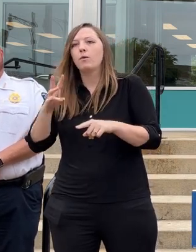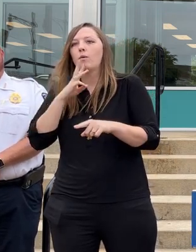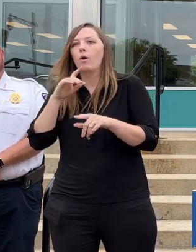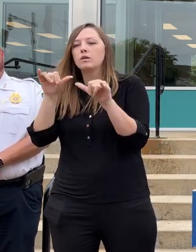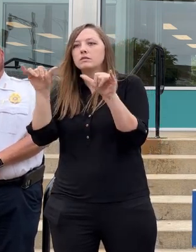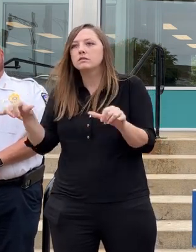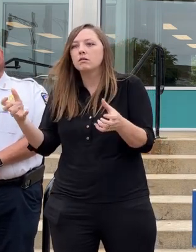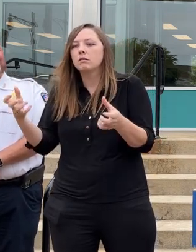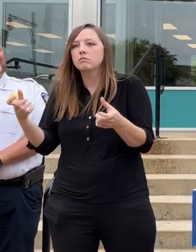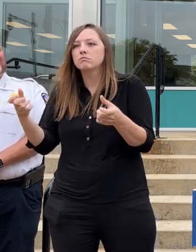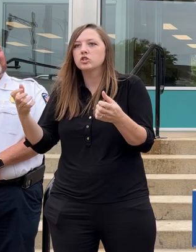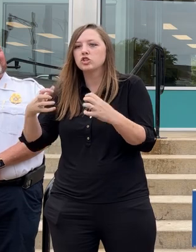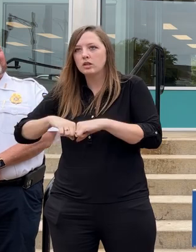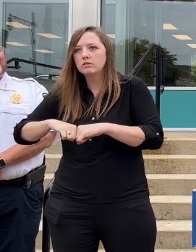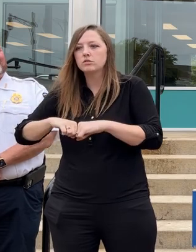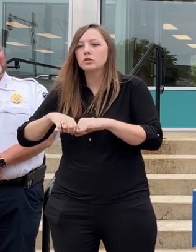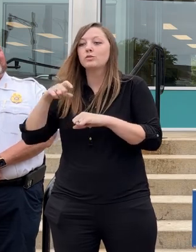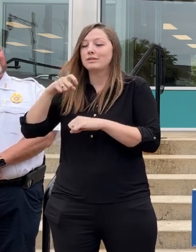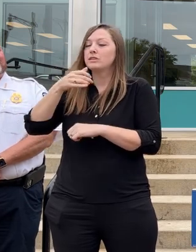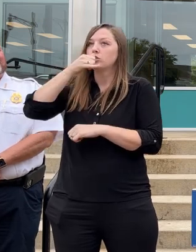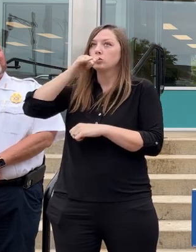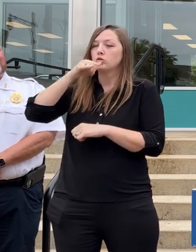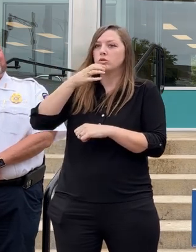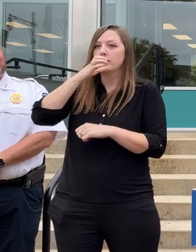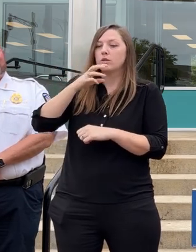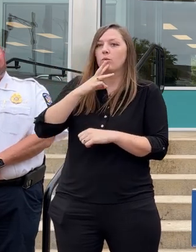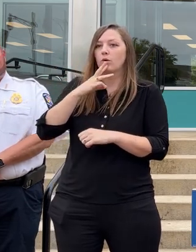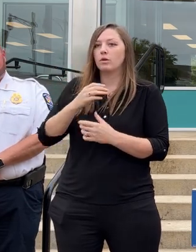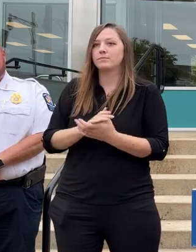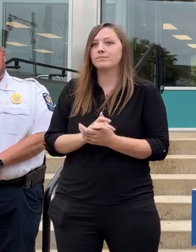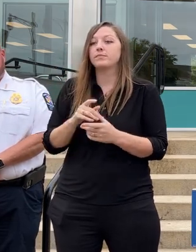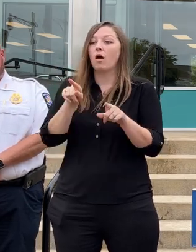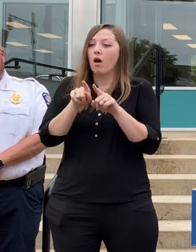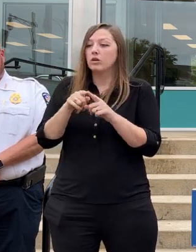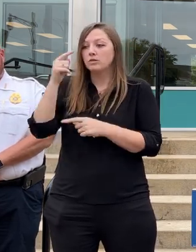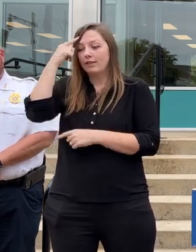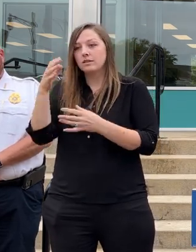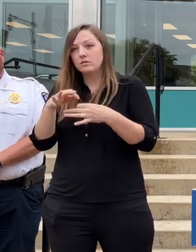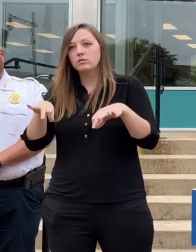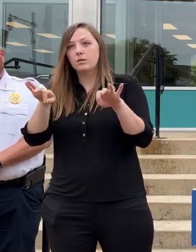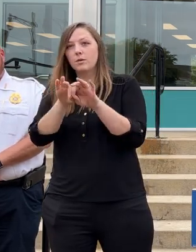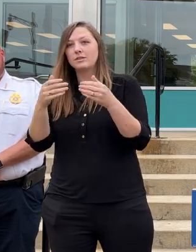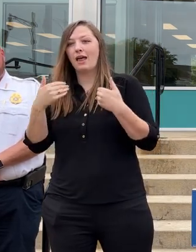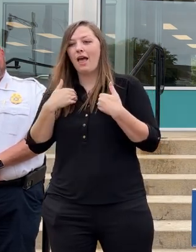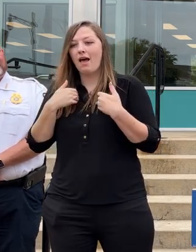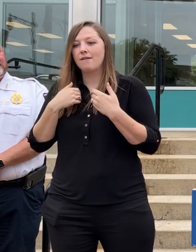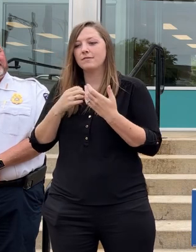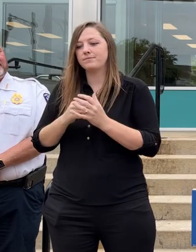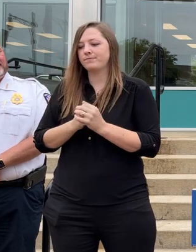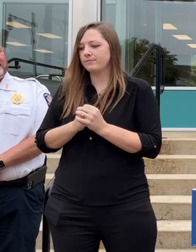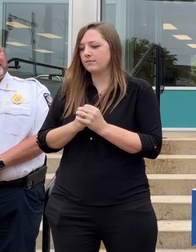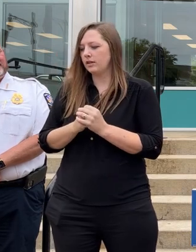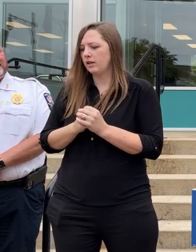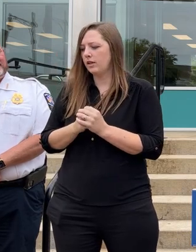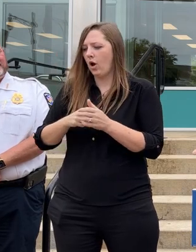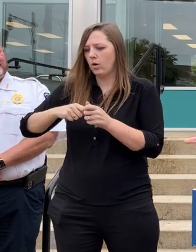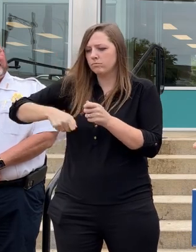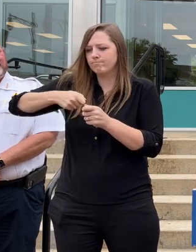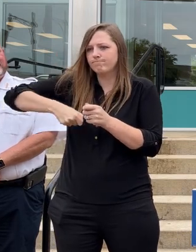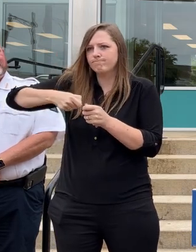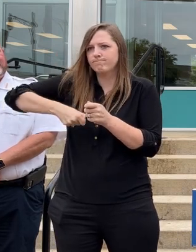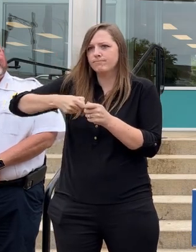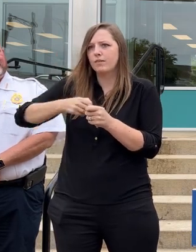you need to have drinking water. It also has something I think is very important, and that's a hand crank radio and flashlight. It does